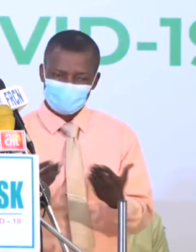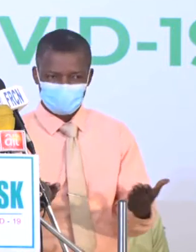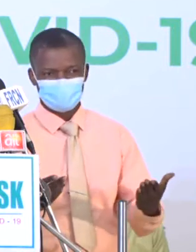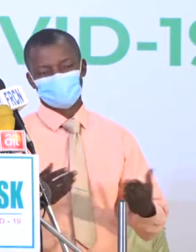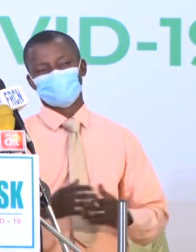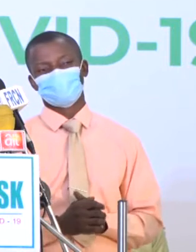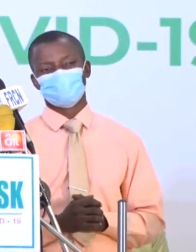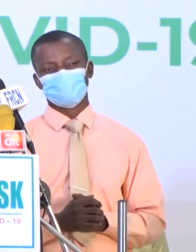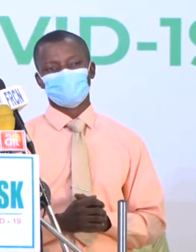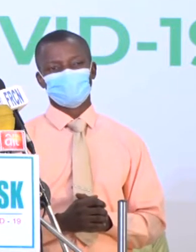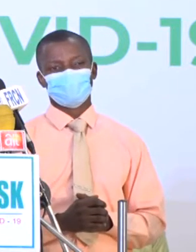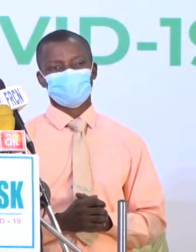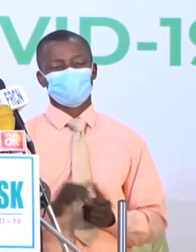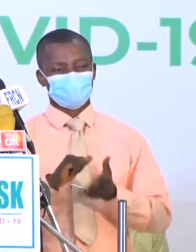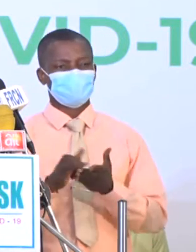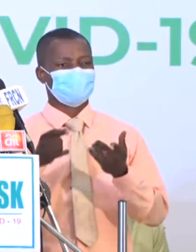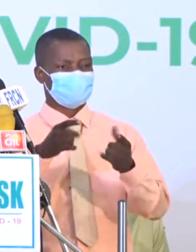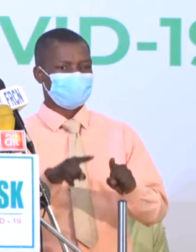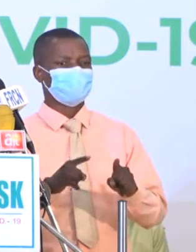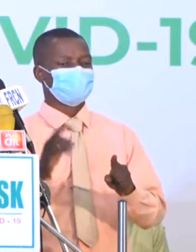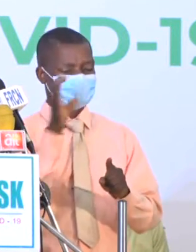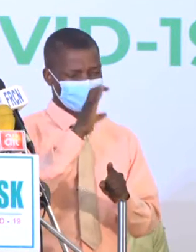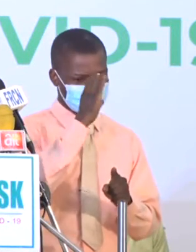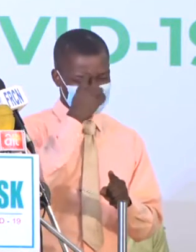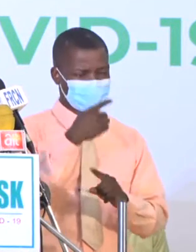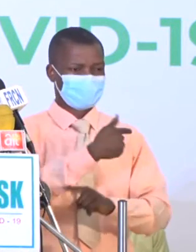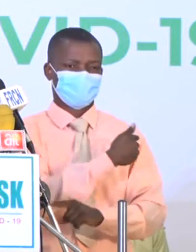and, as some say, scramble for vaccines.